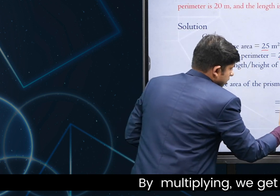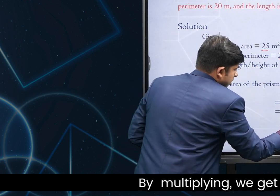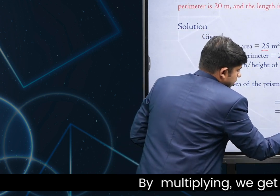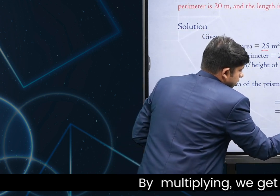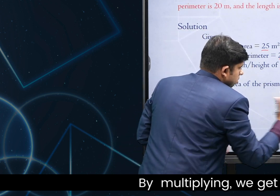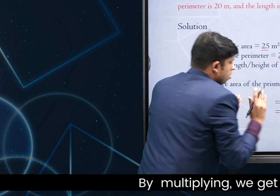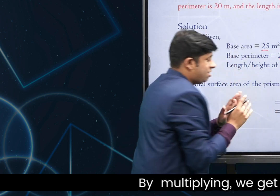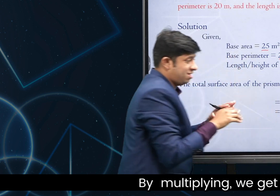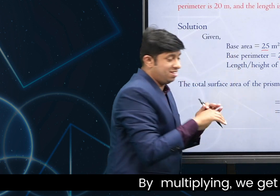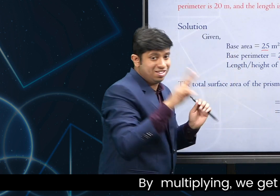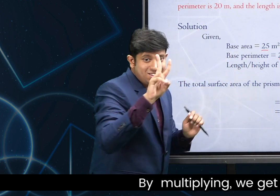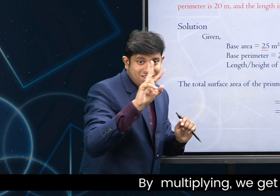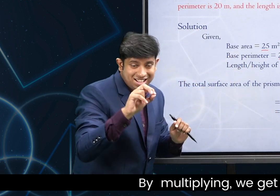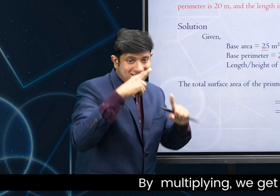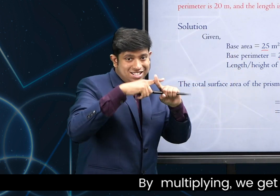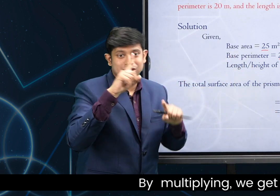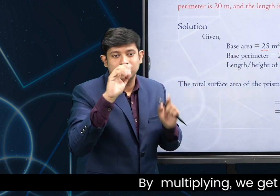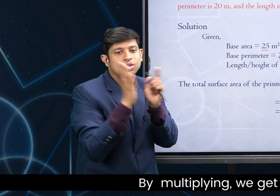By multiplying we get 200 plus 50.